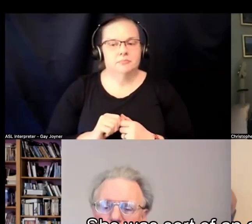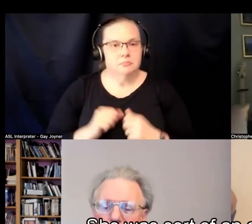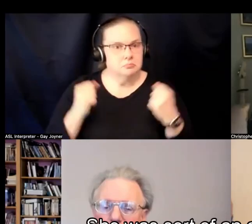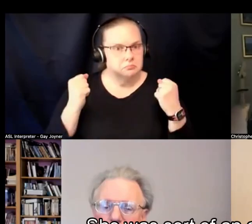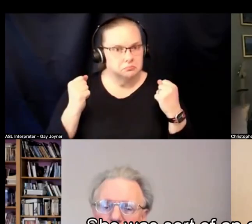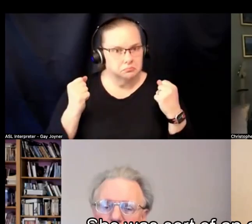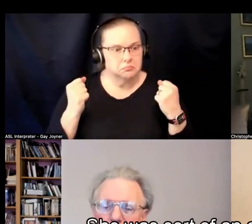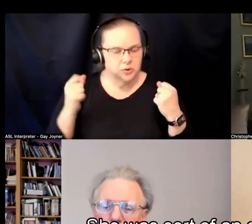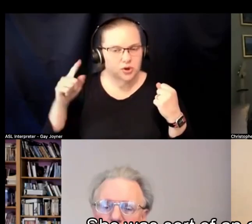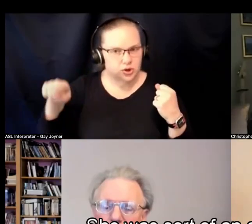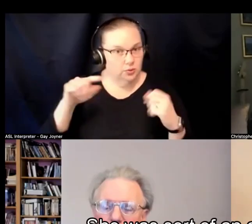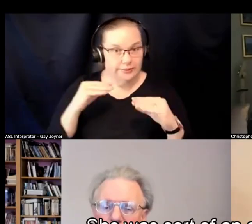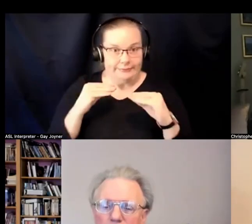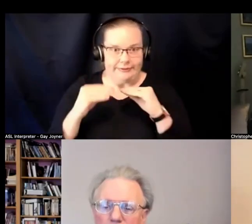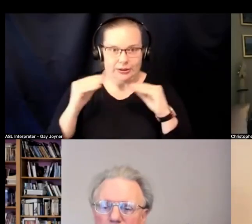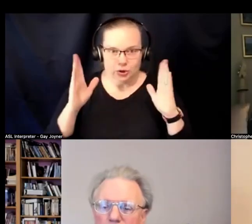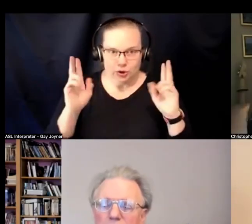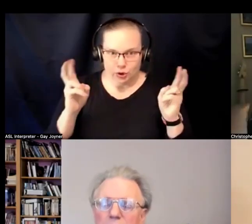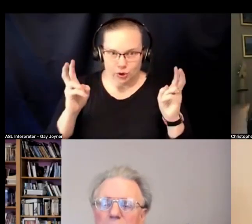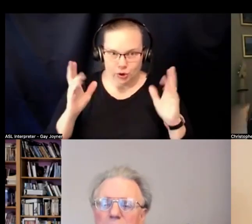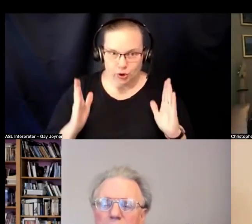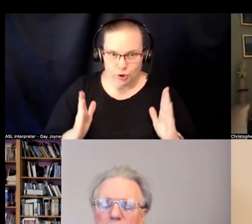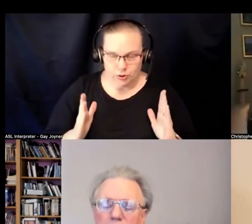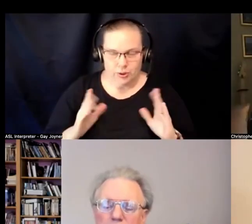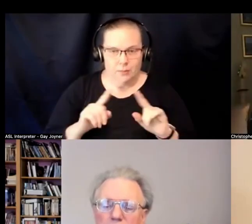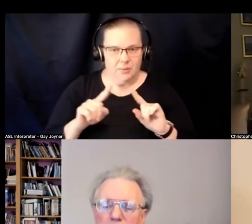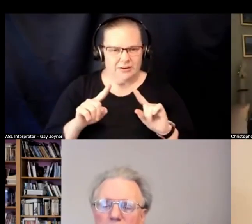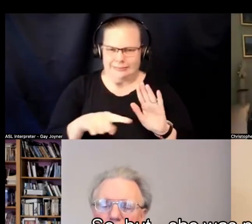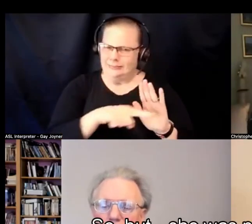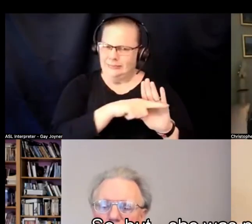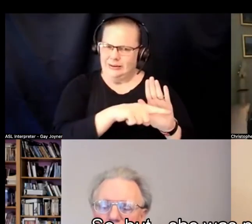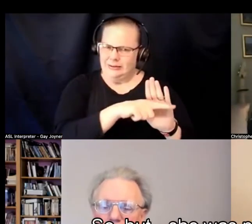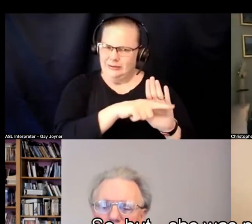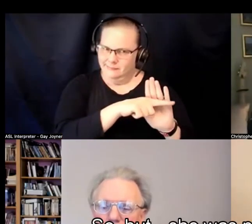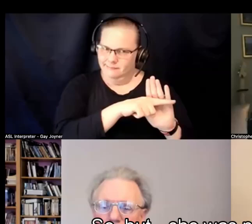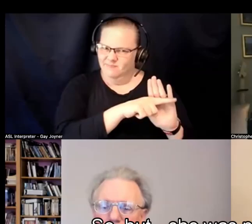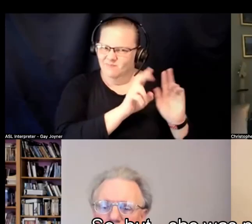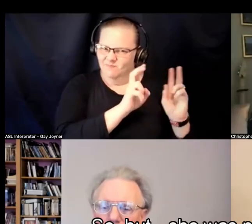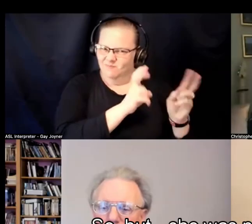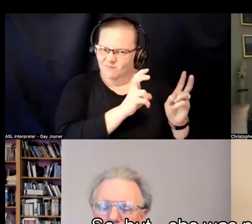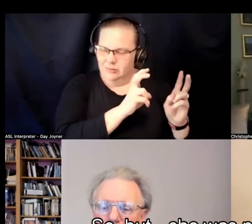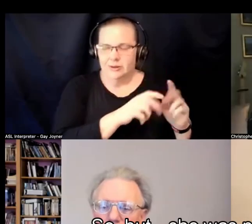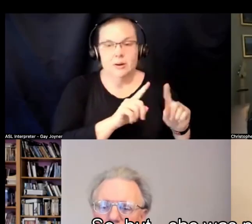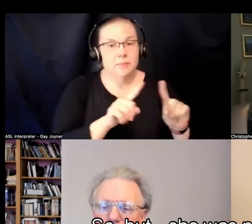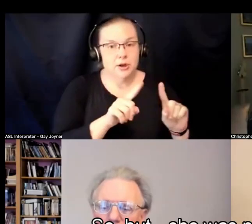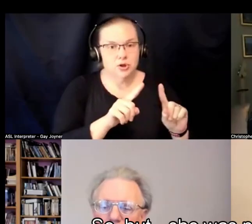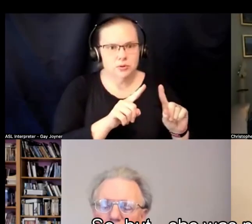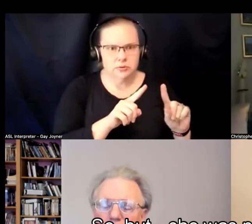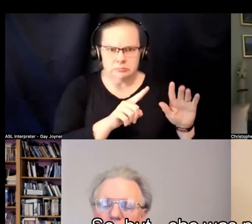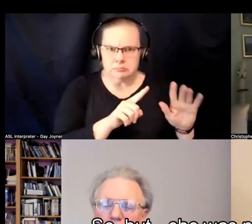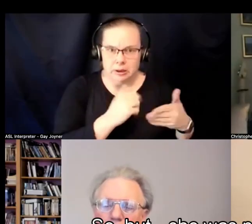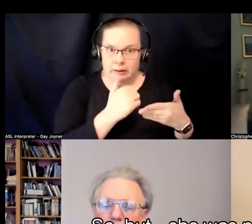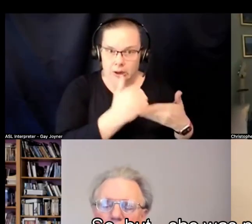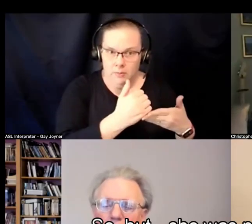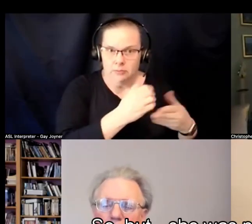fixer, but that word sort of has negative connotations. So, but she was putting out fires across the